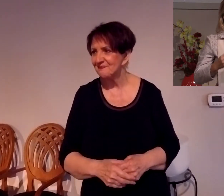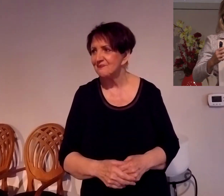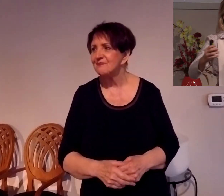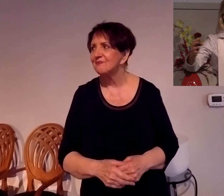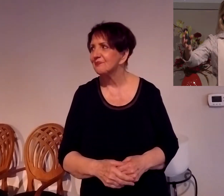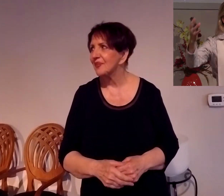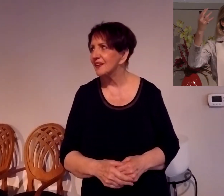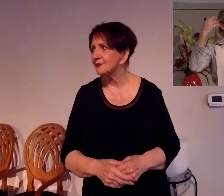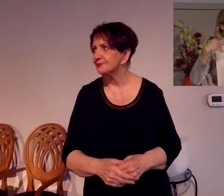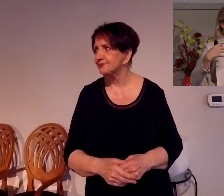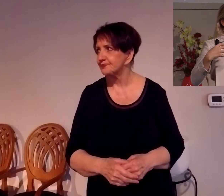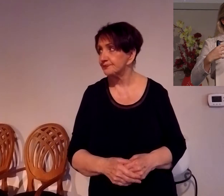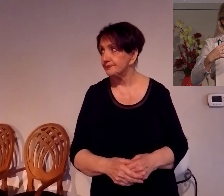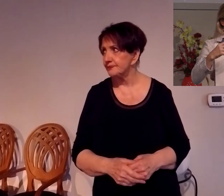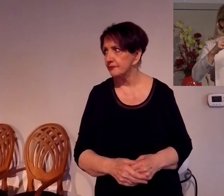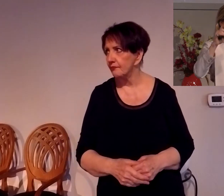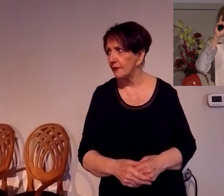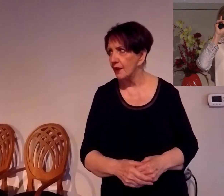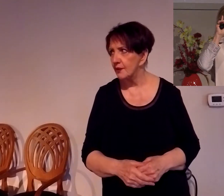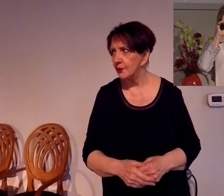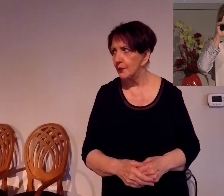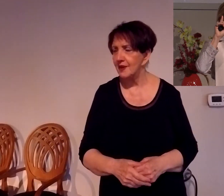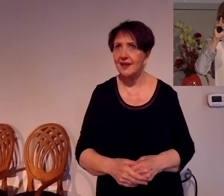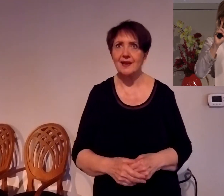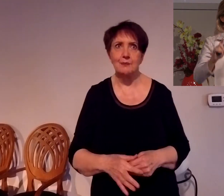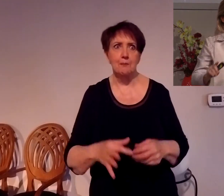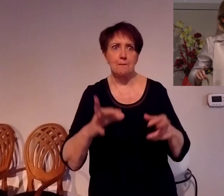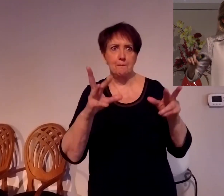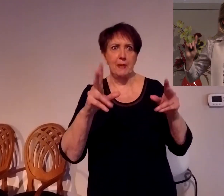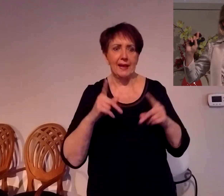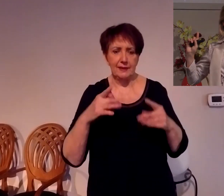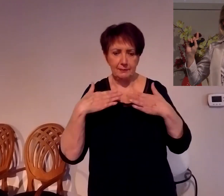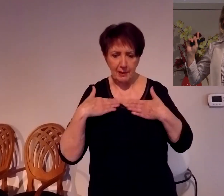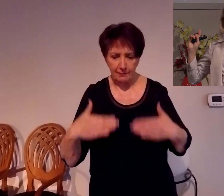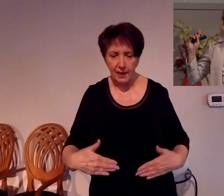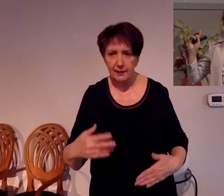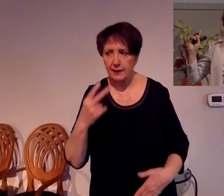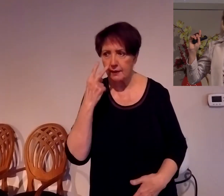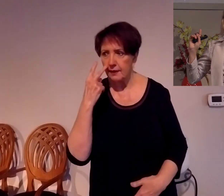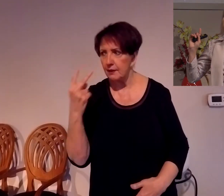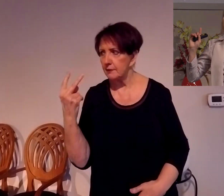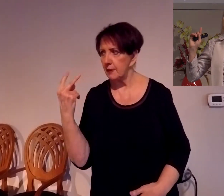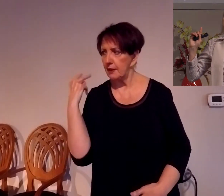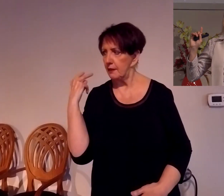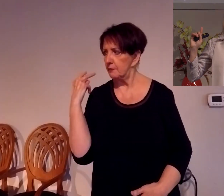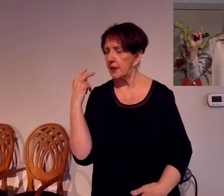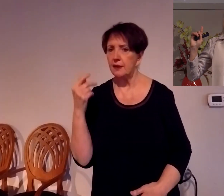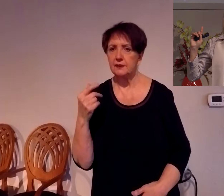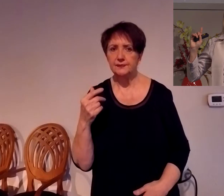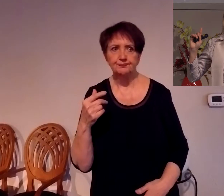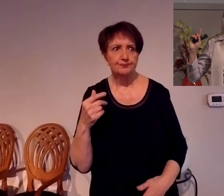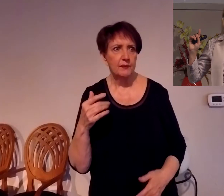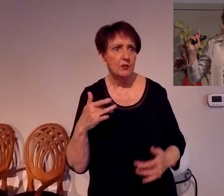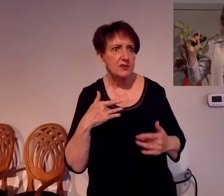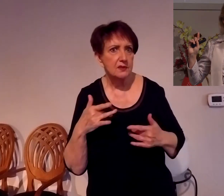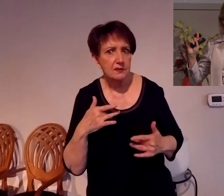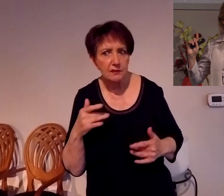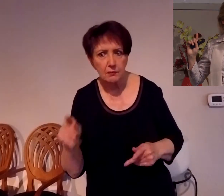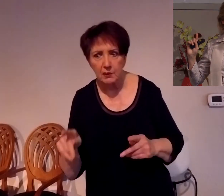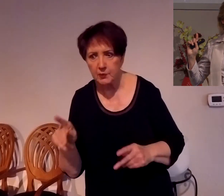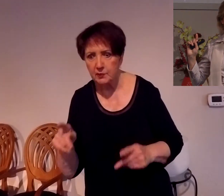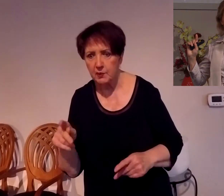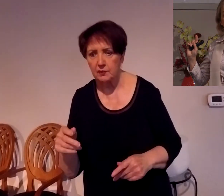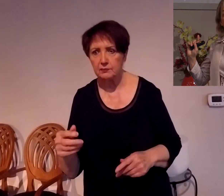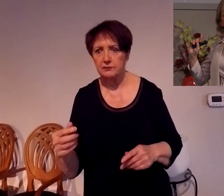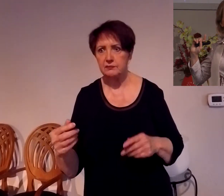Now, as soon as I brought everything back into my body, I looked in my rearview mirror, and I did see, because I was concerned about everybody else that was going to meet that car on the wrong